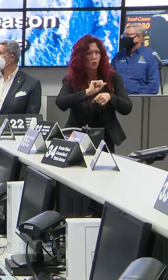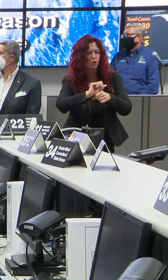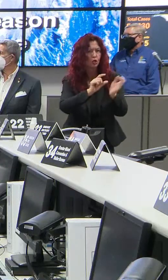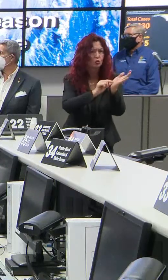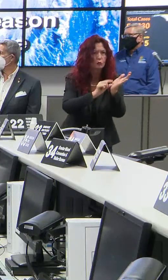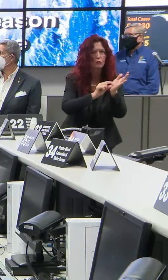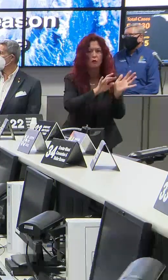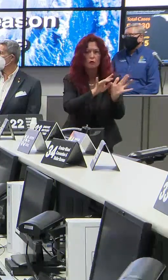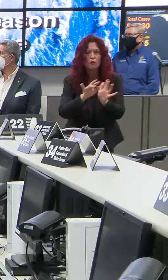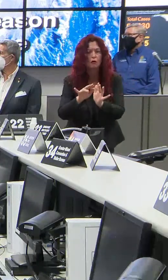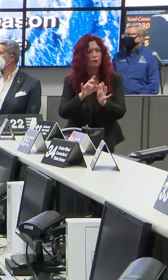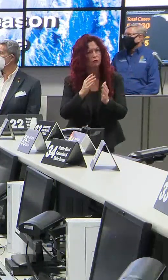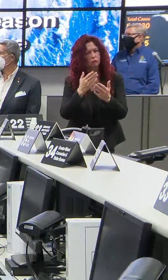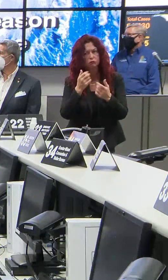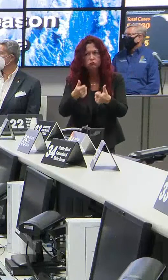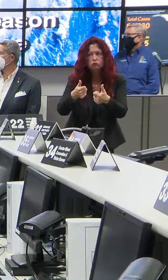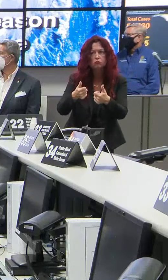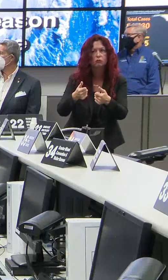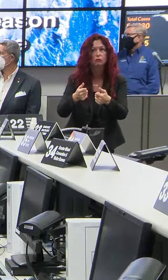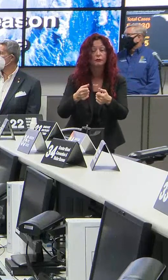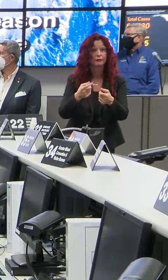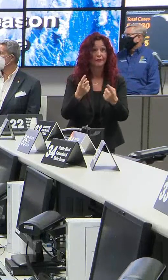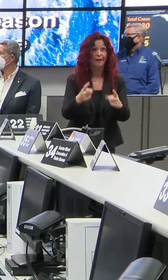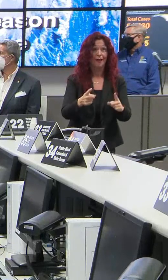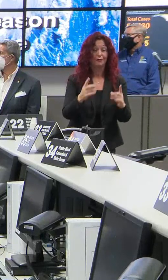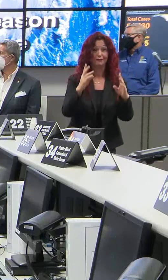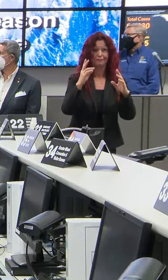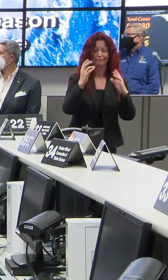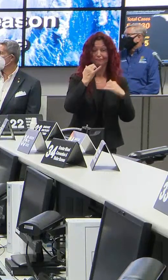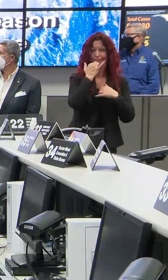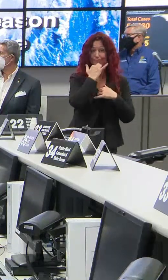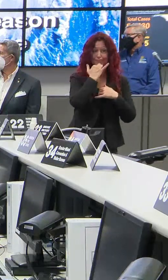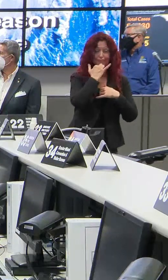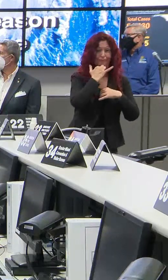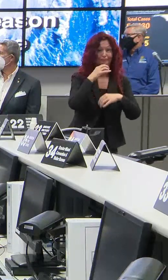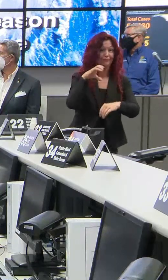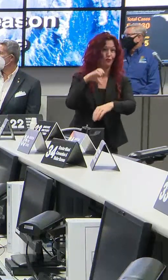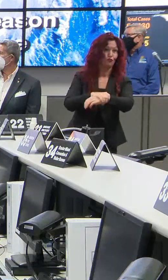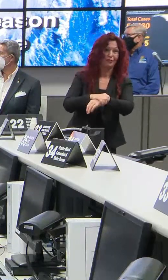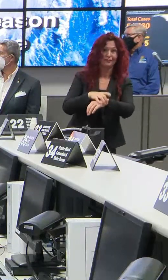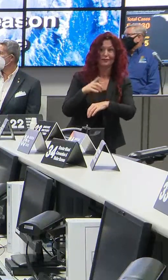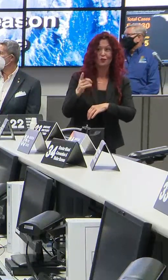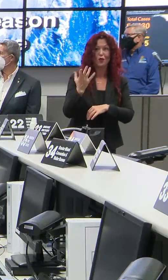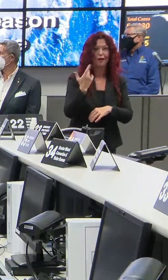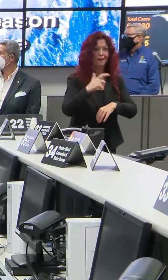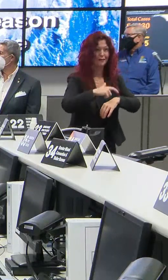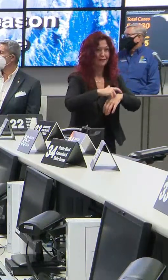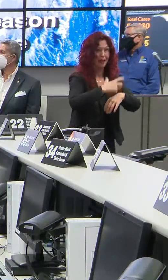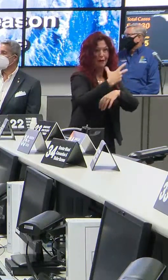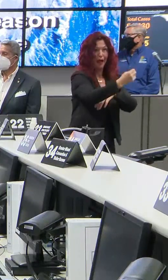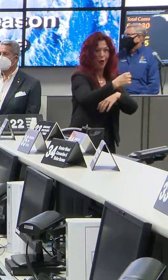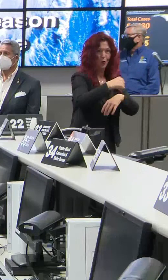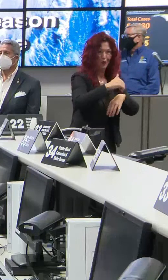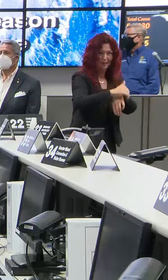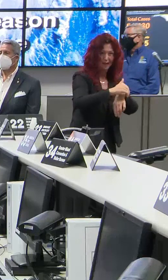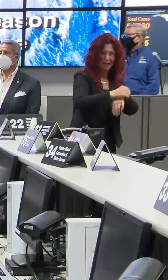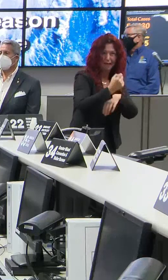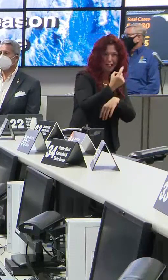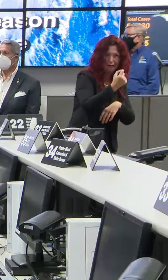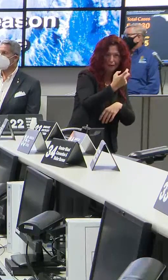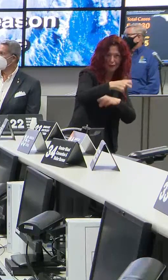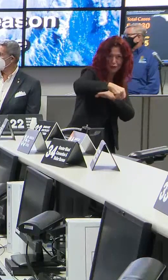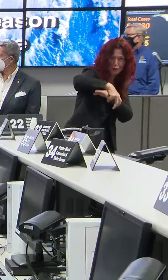do that. Even with that, and we're going to look into it. I'm very proud of the work of the men and women of the Miami-Dade Police Department